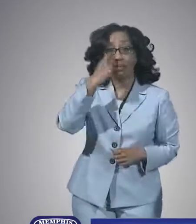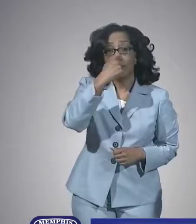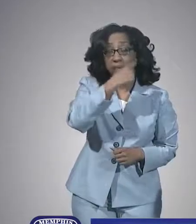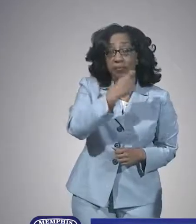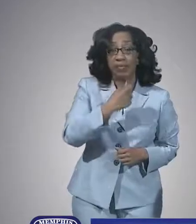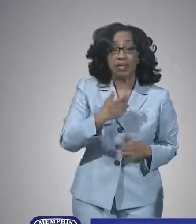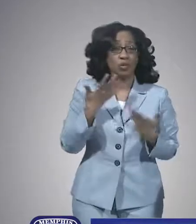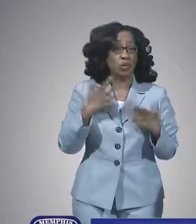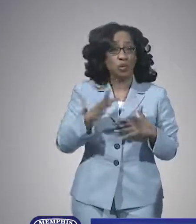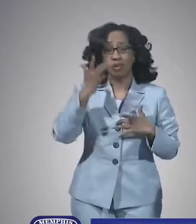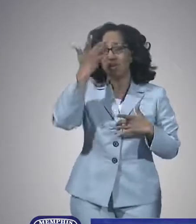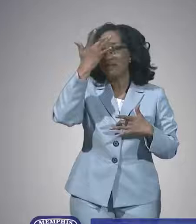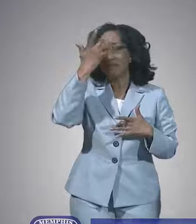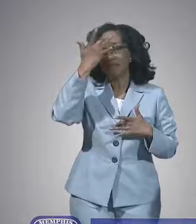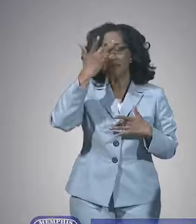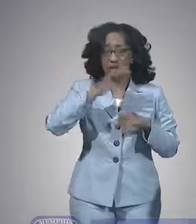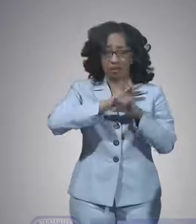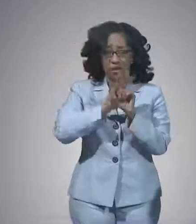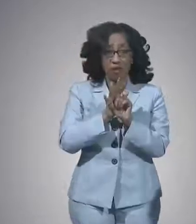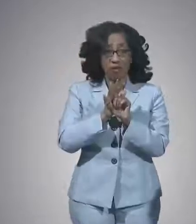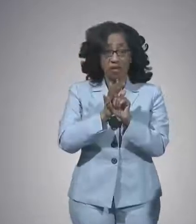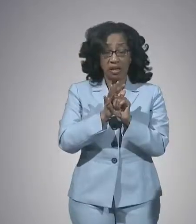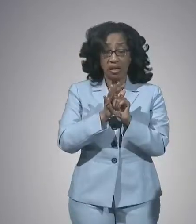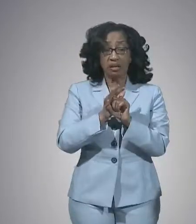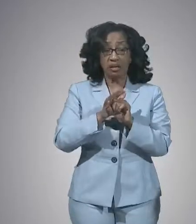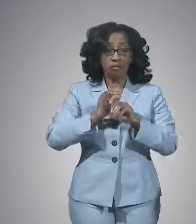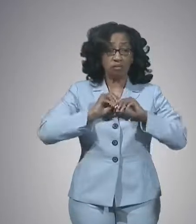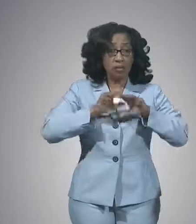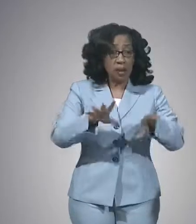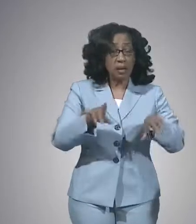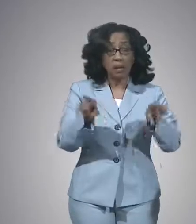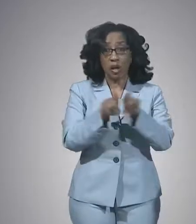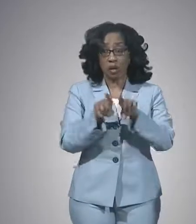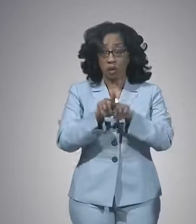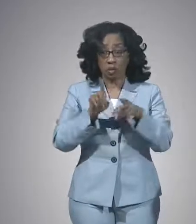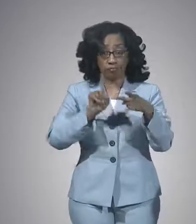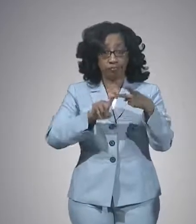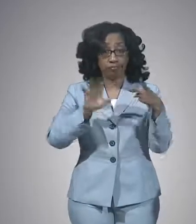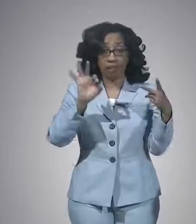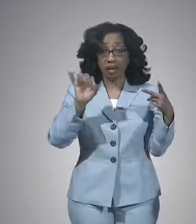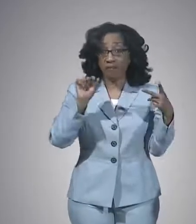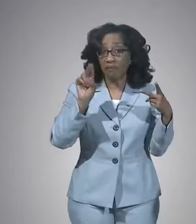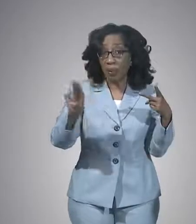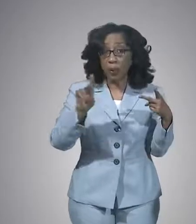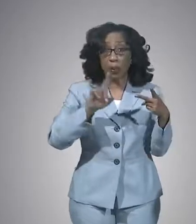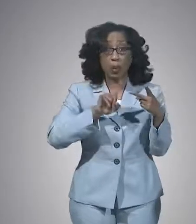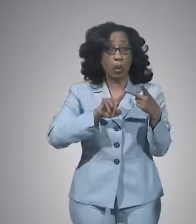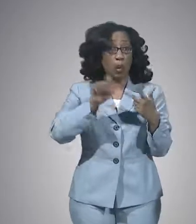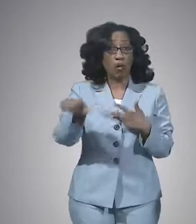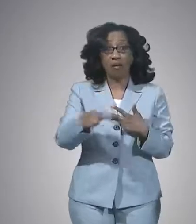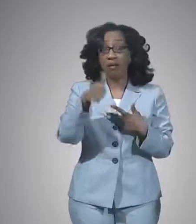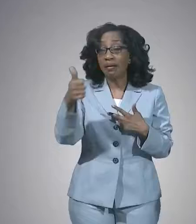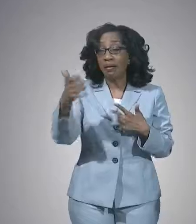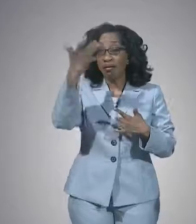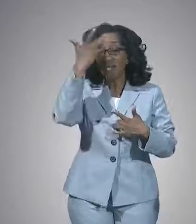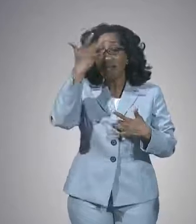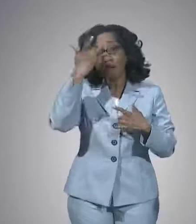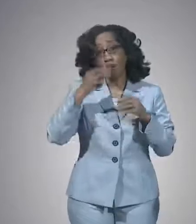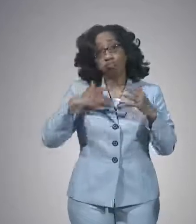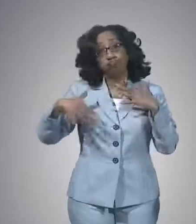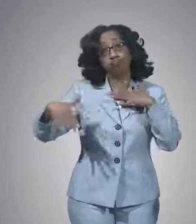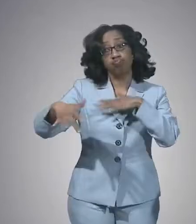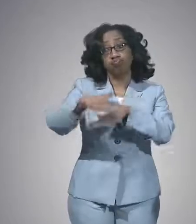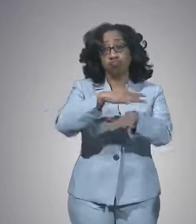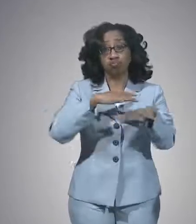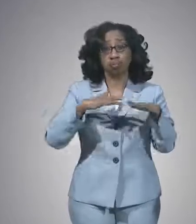any spread of not just COVID-19, but flu or any other illness that may be circulating in the community.